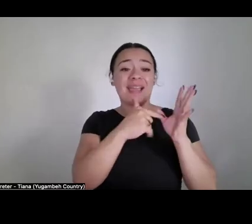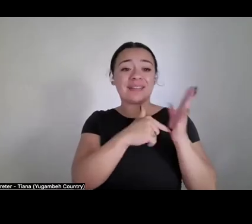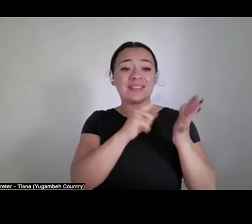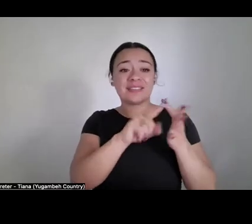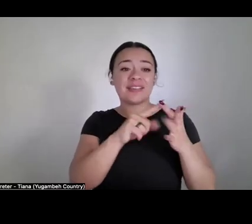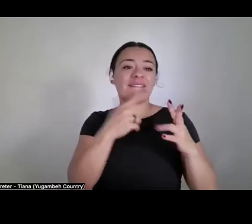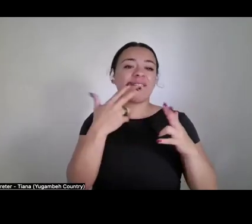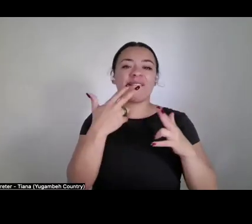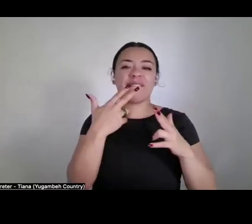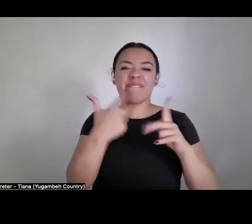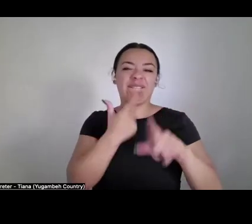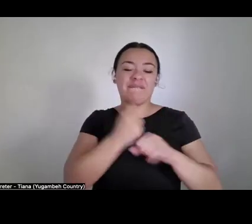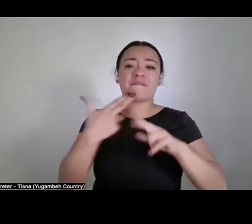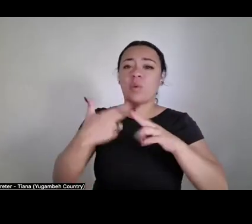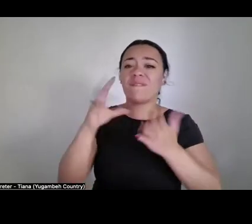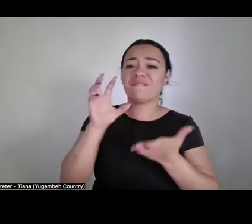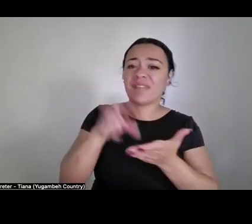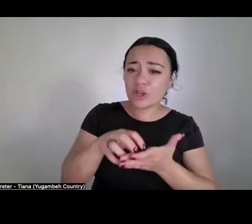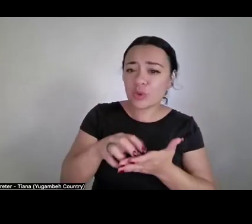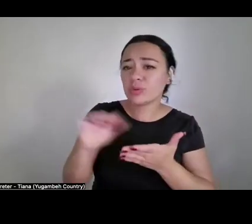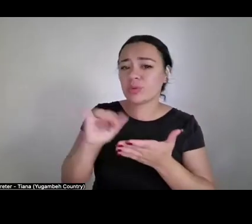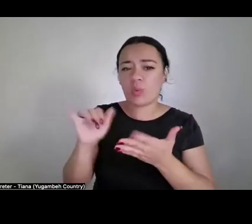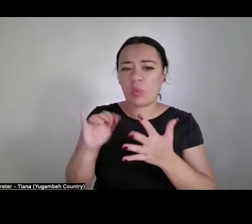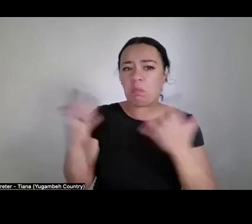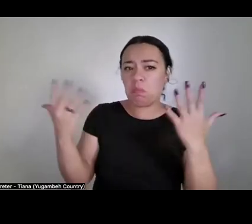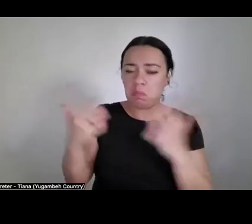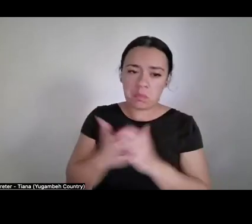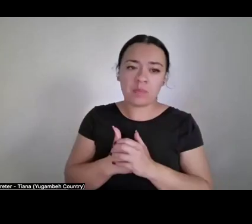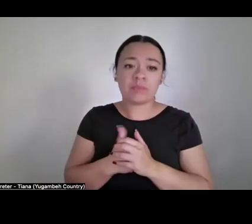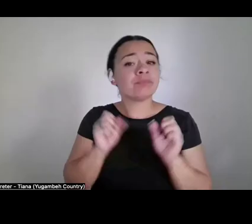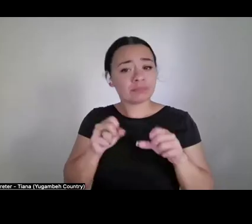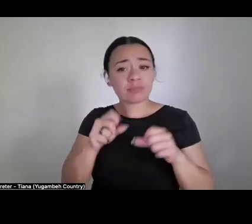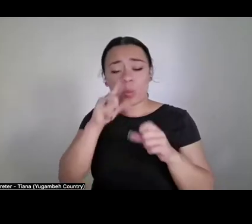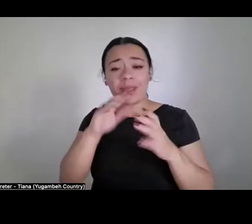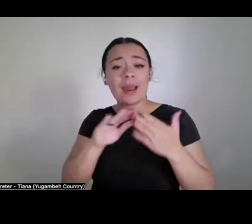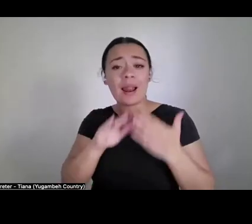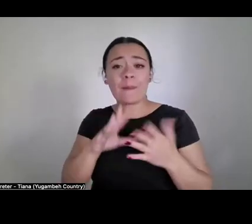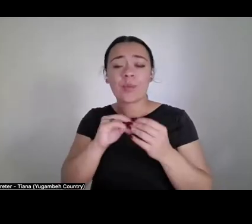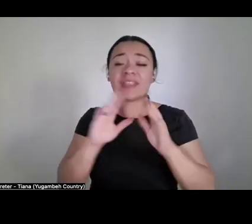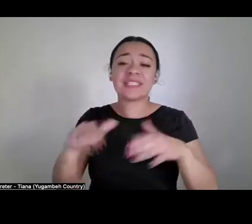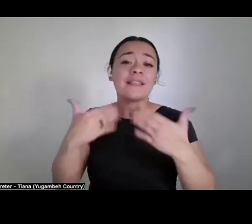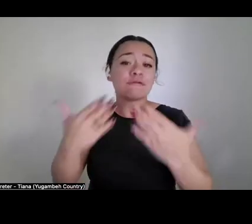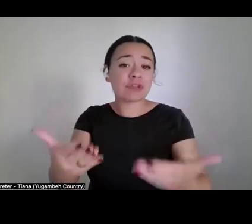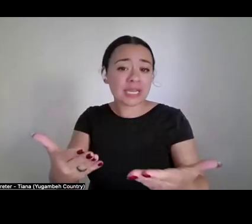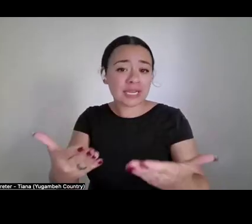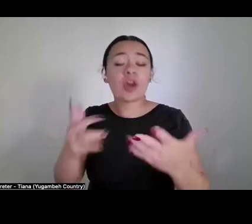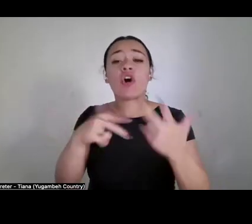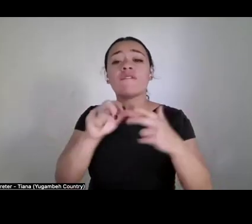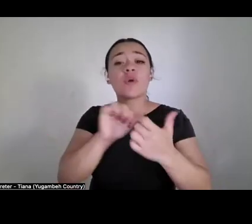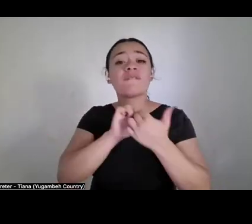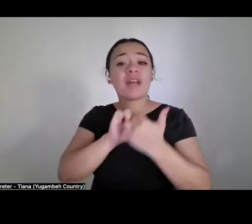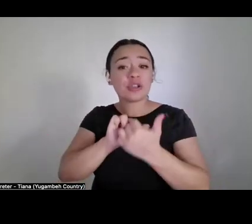Yeah, sure. We're always happy to help you out with the delivery of your fellowship where we